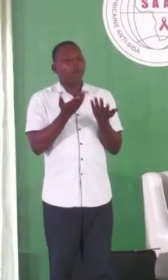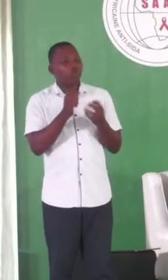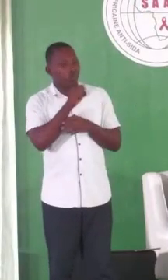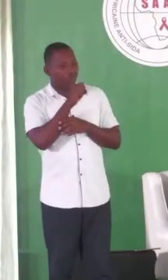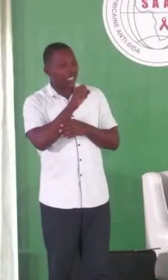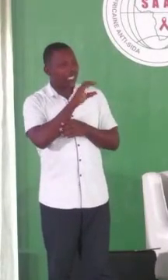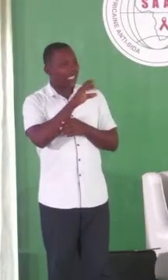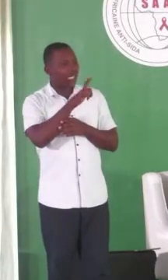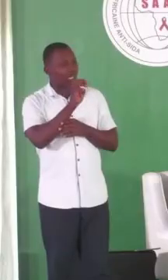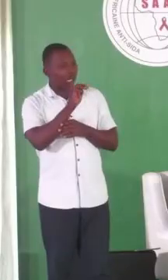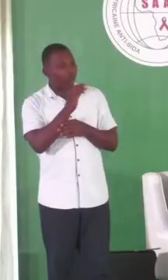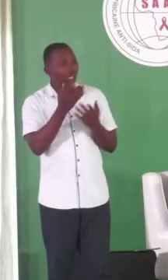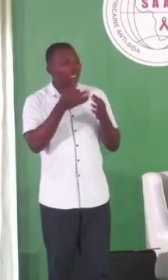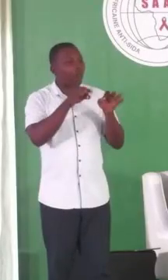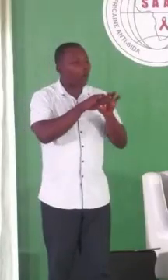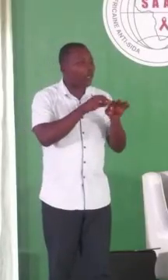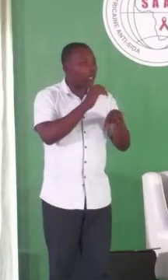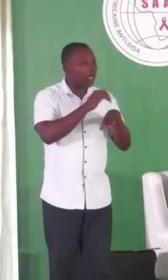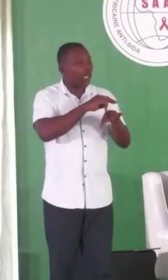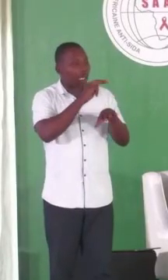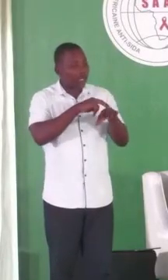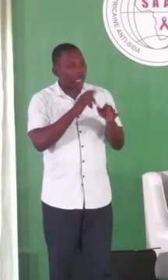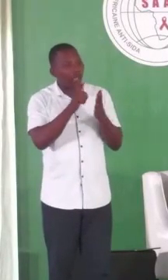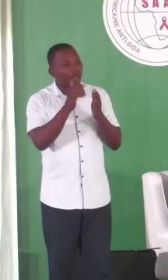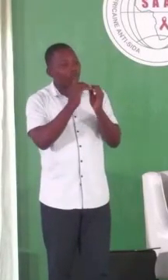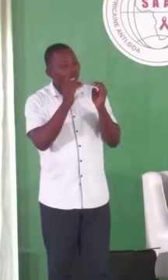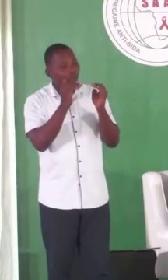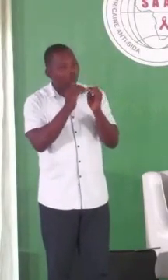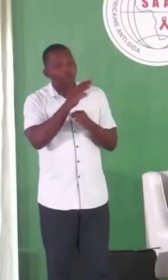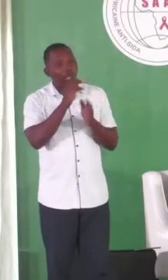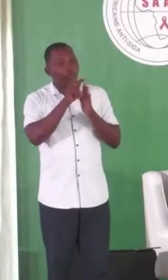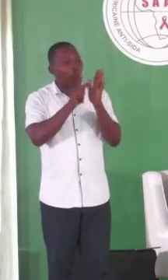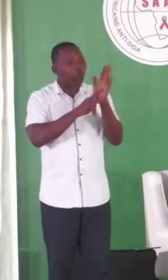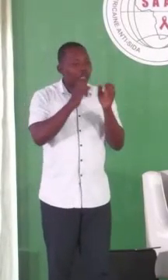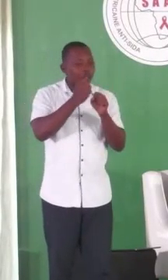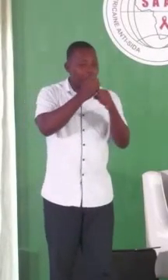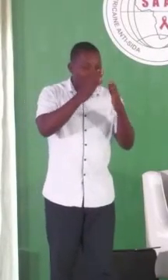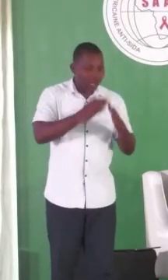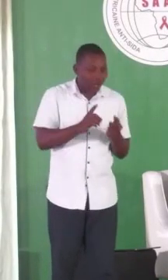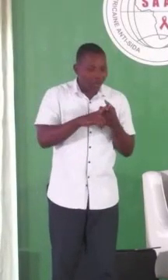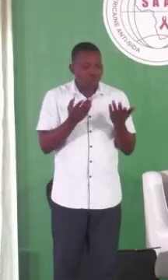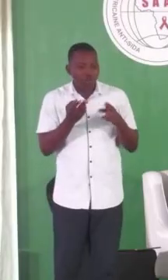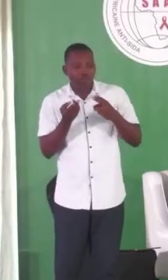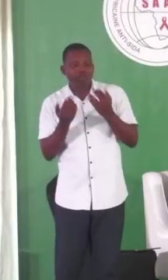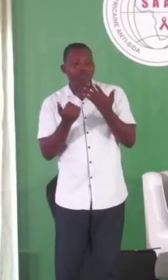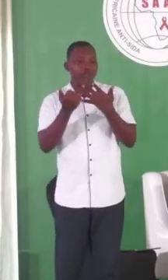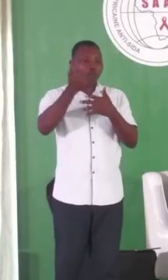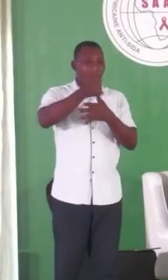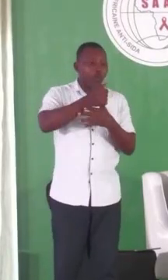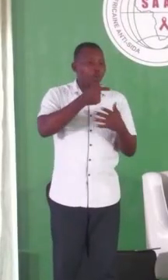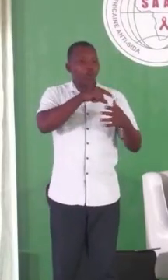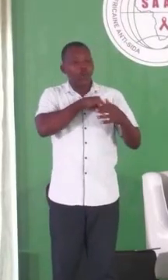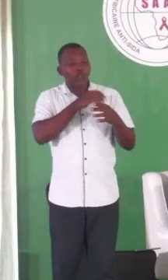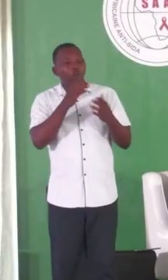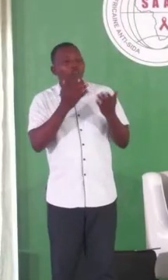at the national level and with policymakers in order to improve the quality of services and the ways in which